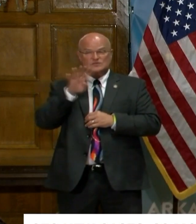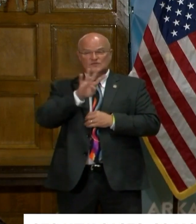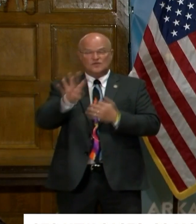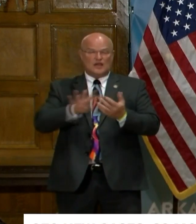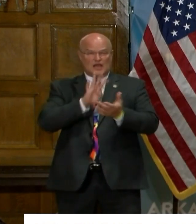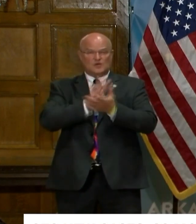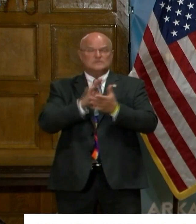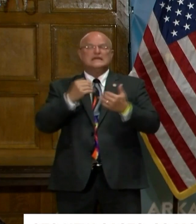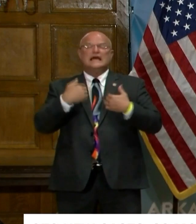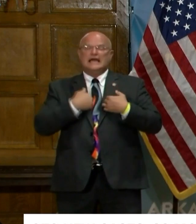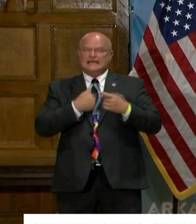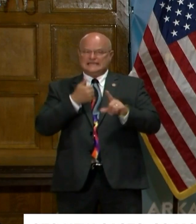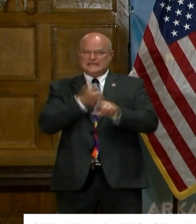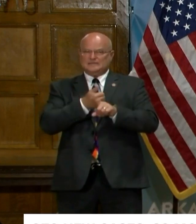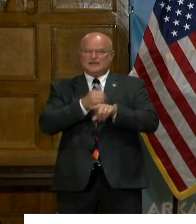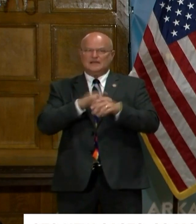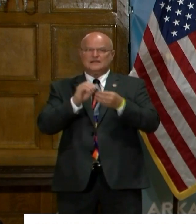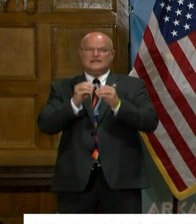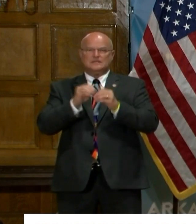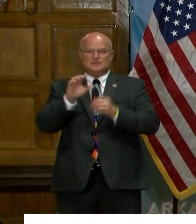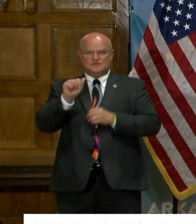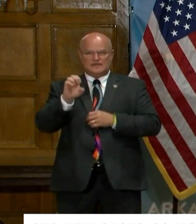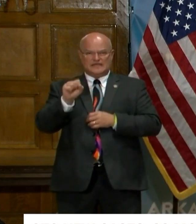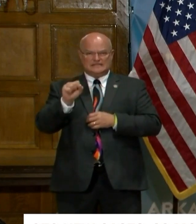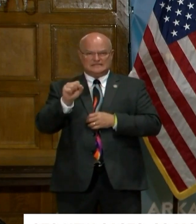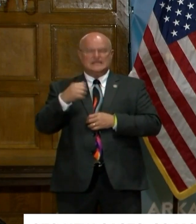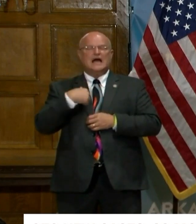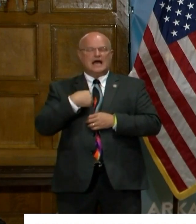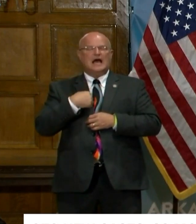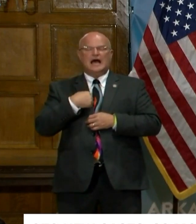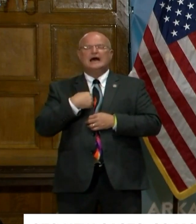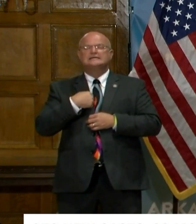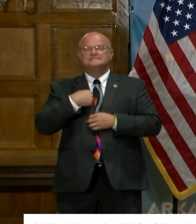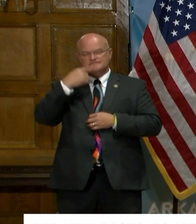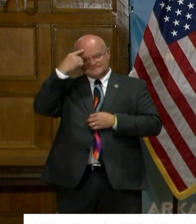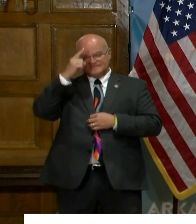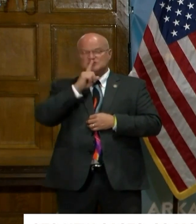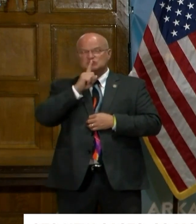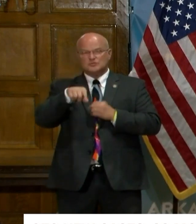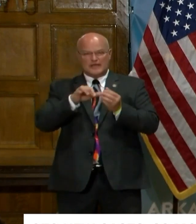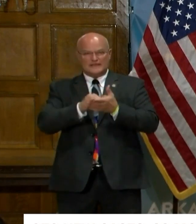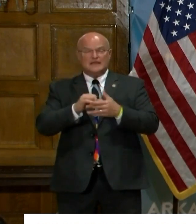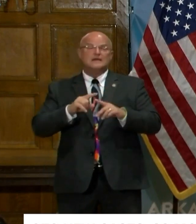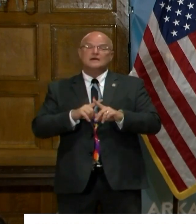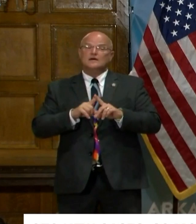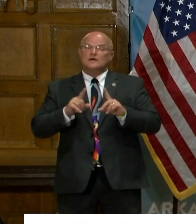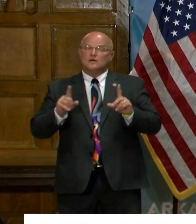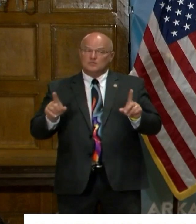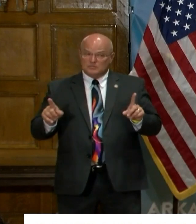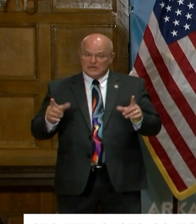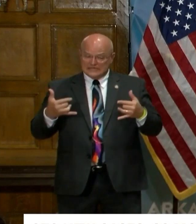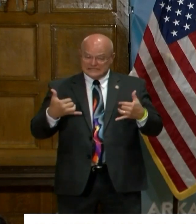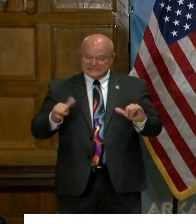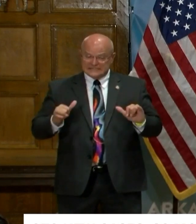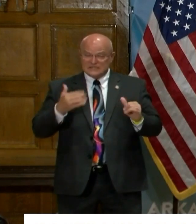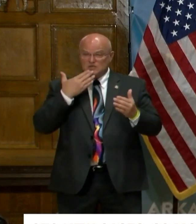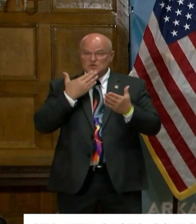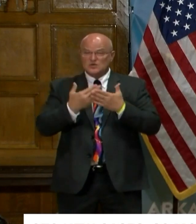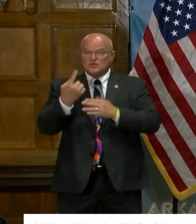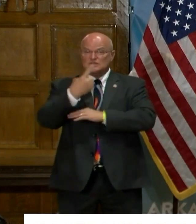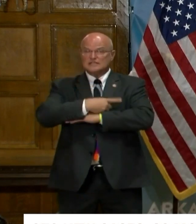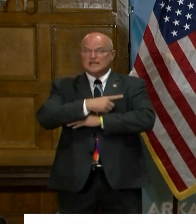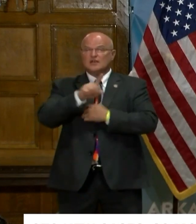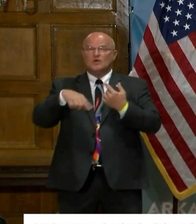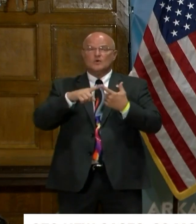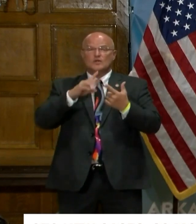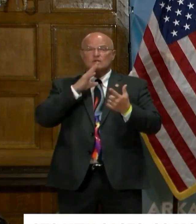24 hours had an impact on the number of our cases. I'm confident of that. But it was still a good day, because